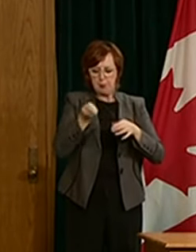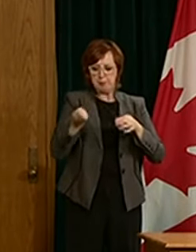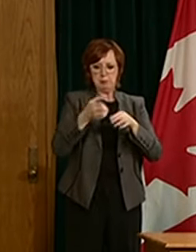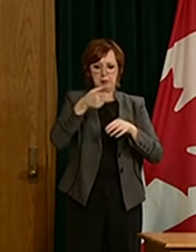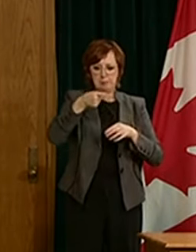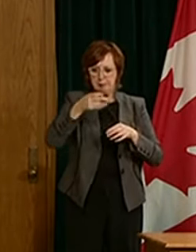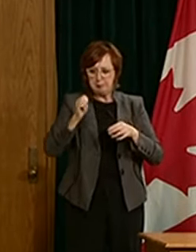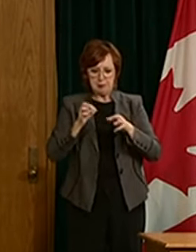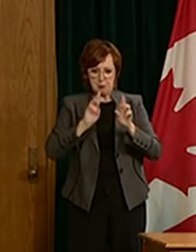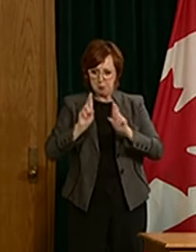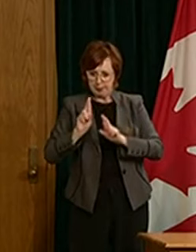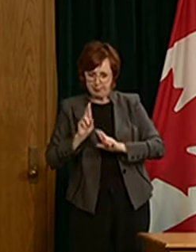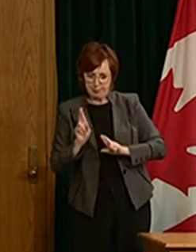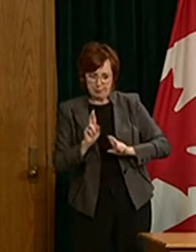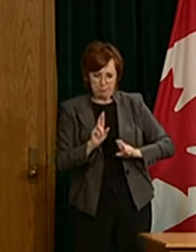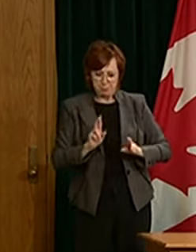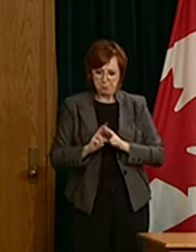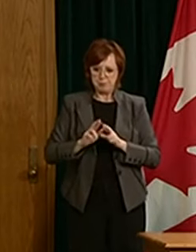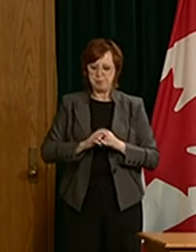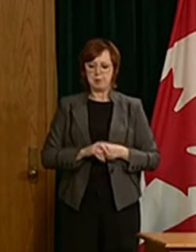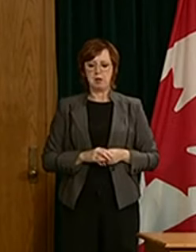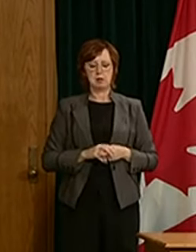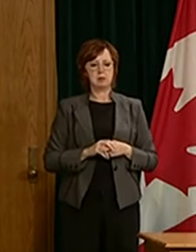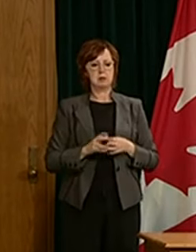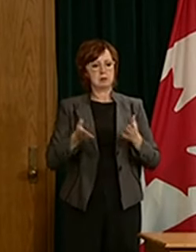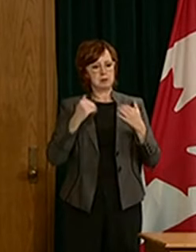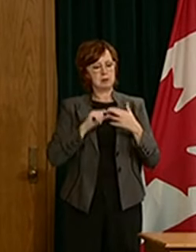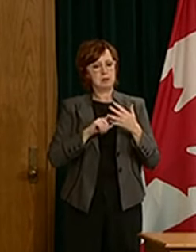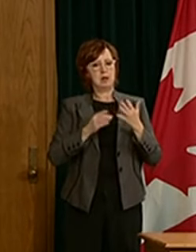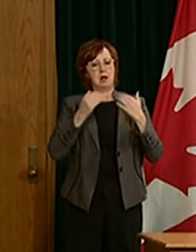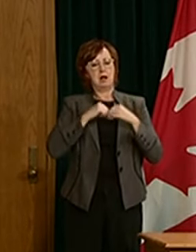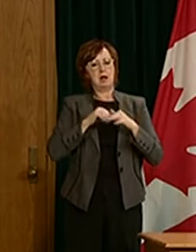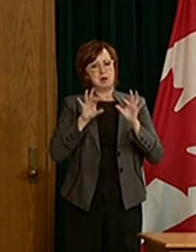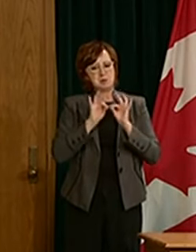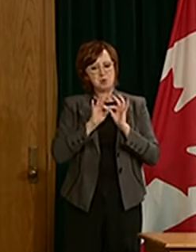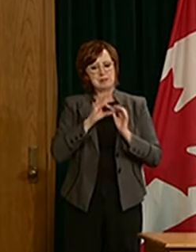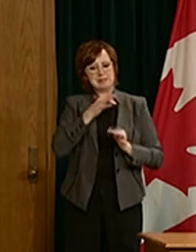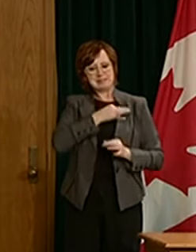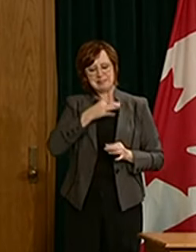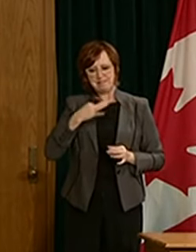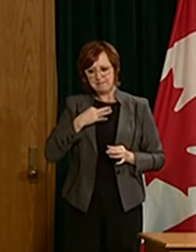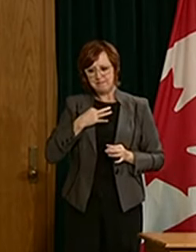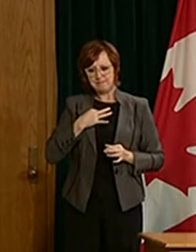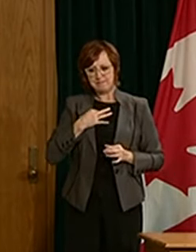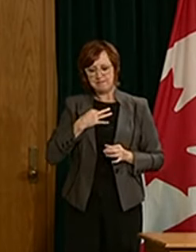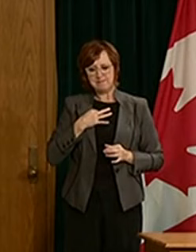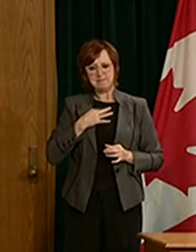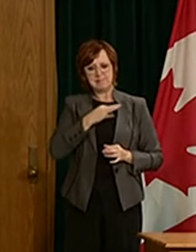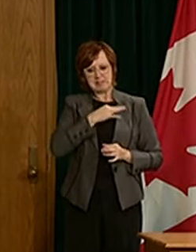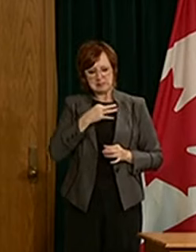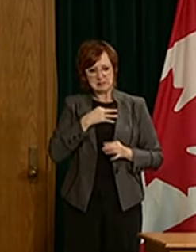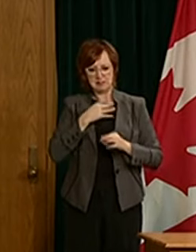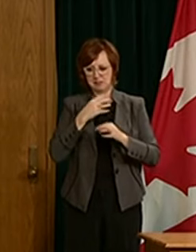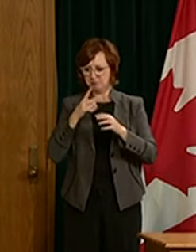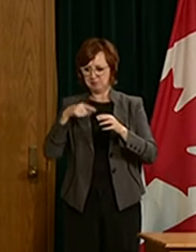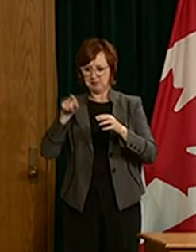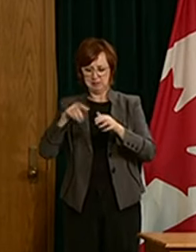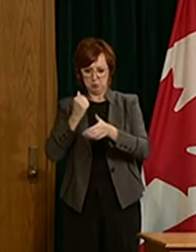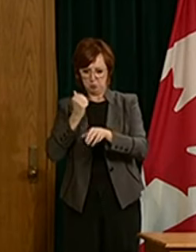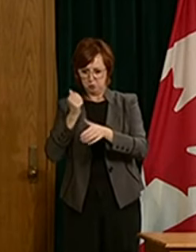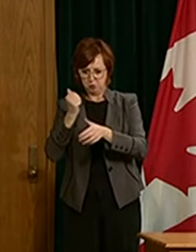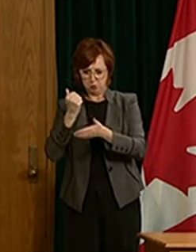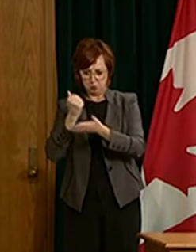Labor pool management will also be important in order to coordinate the flow of the right healthcare workers to the locations where they're